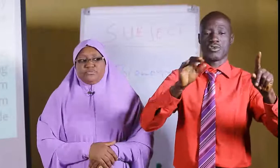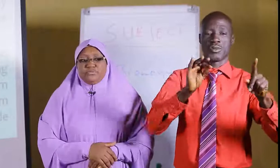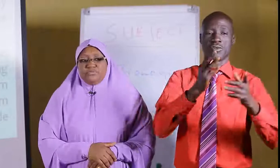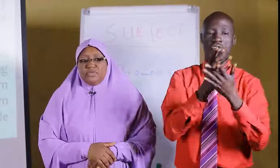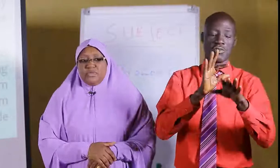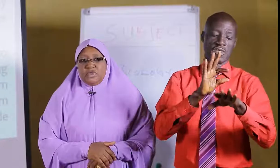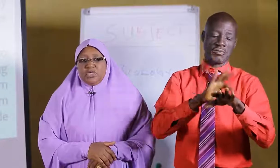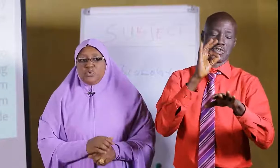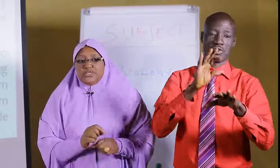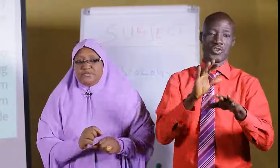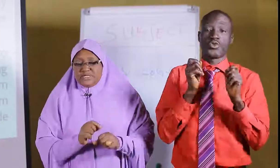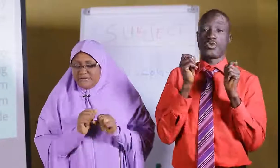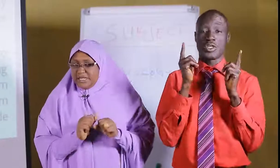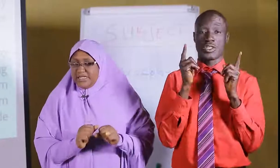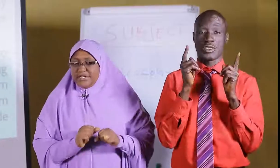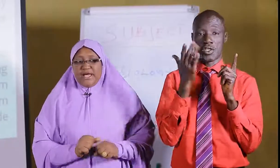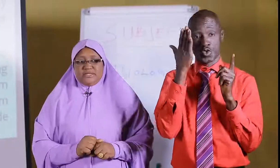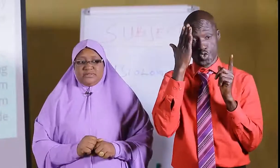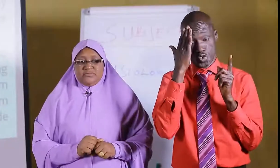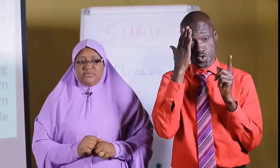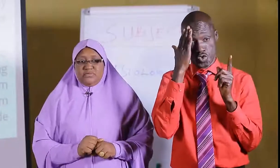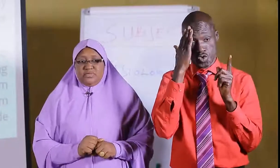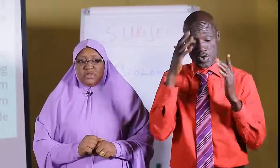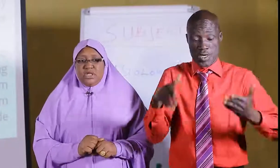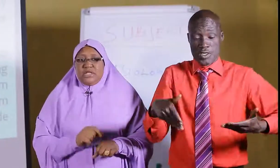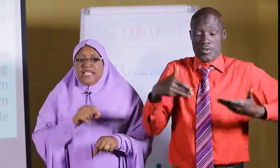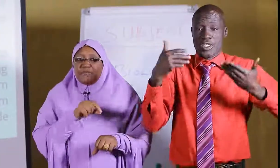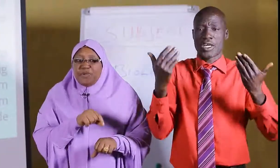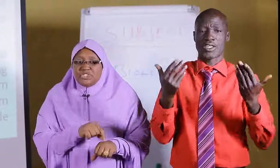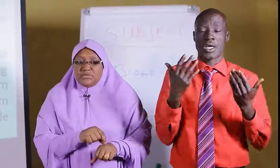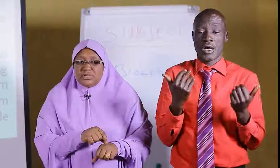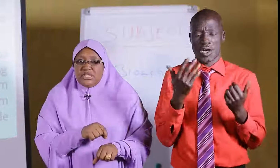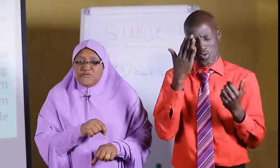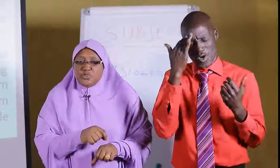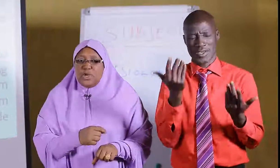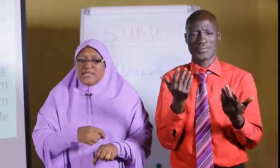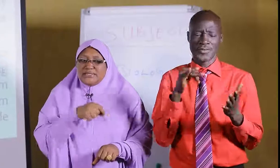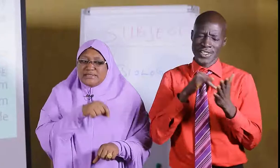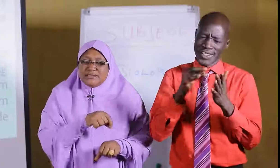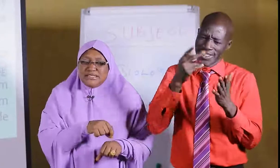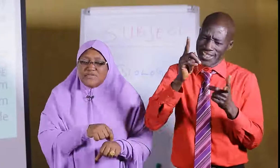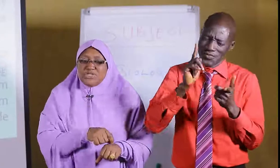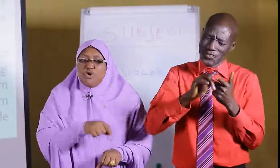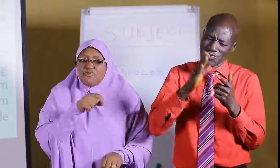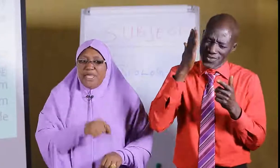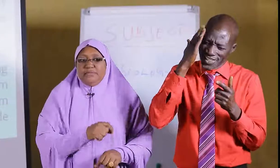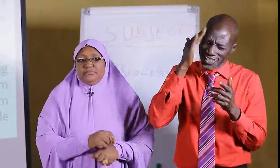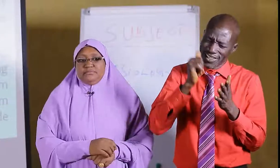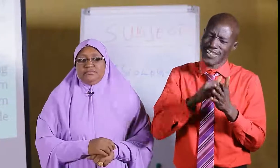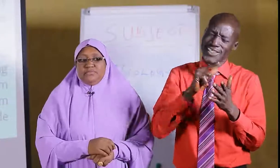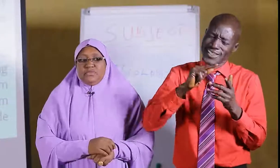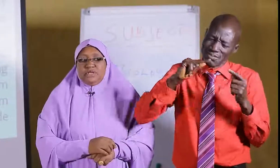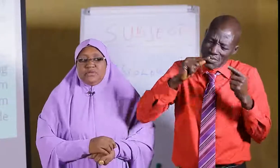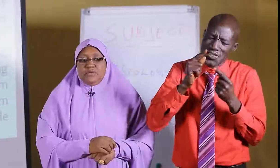you, you will definitely react. That pinching gives you a sensitivity of